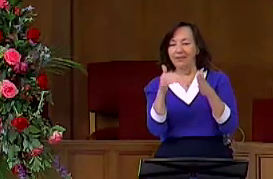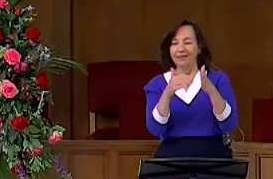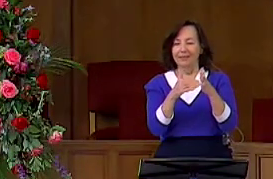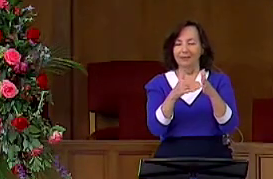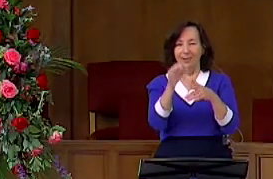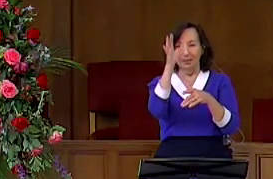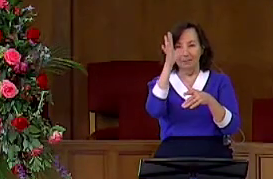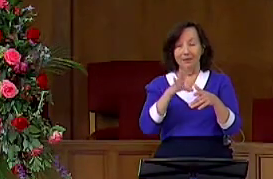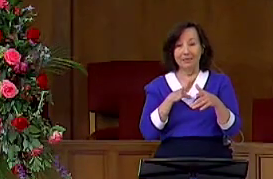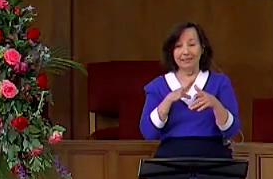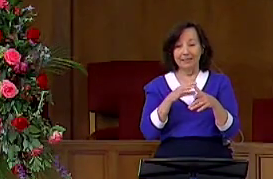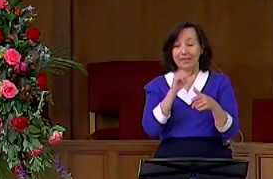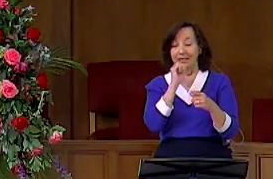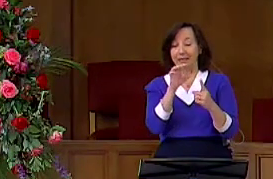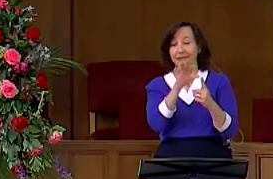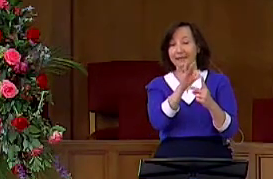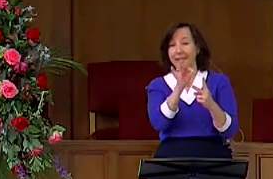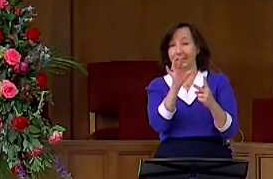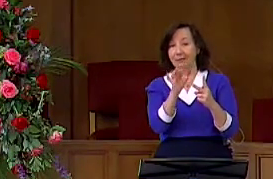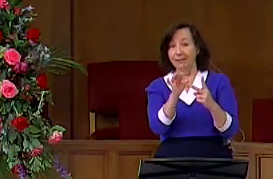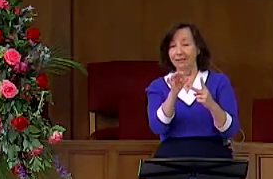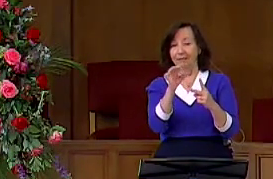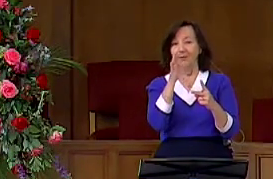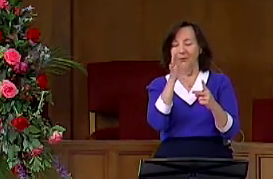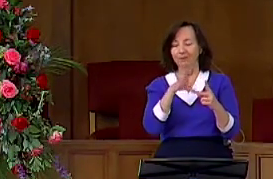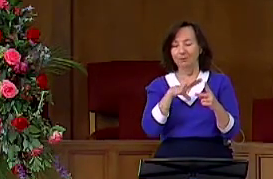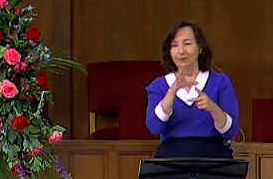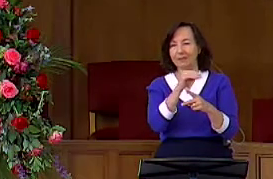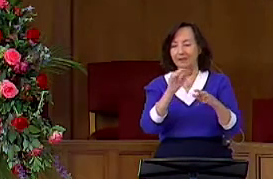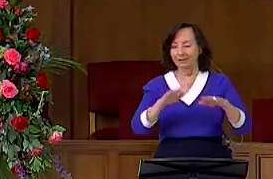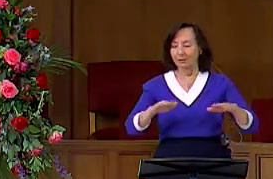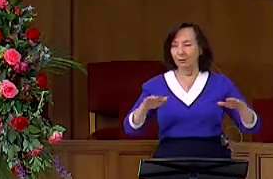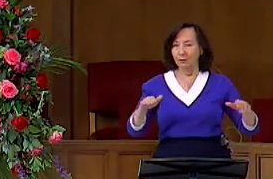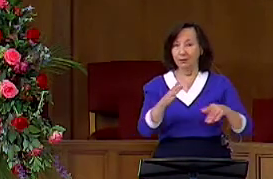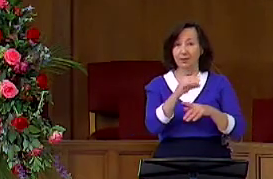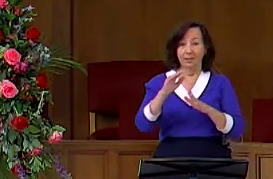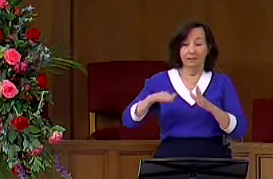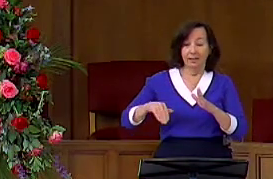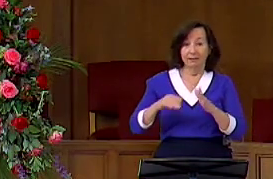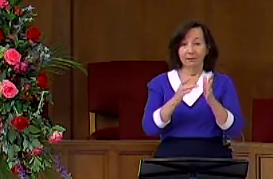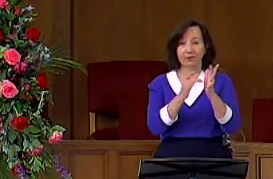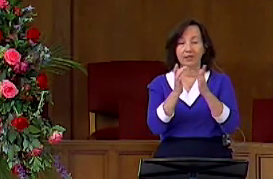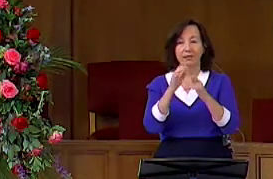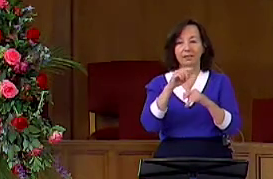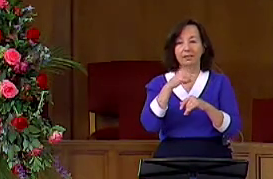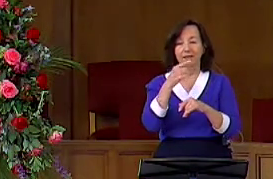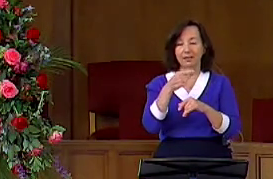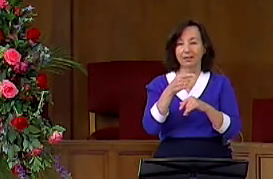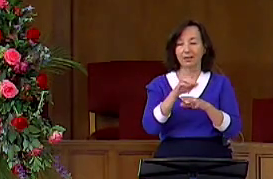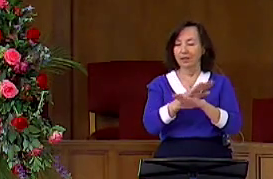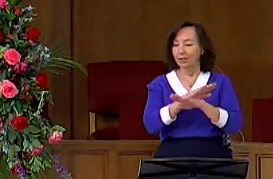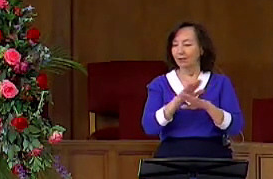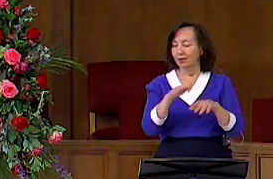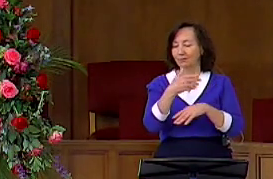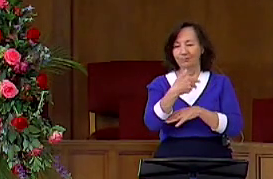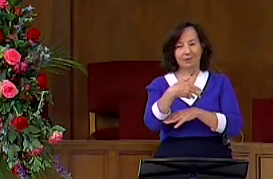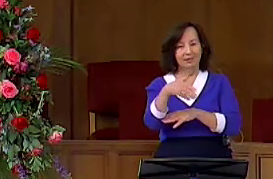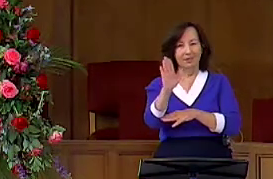men, not counting the women and the children. And yet Jesus said, don't send